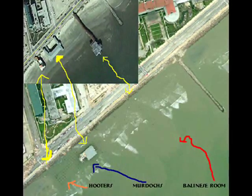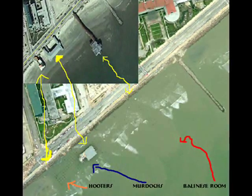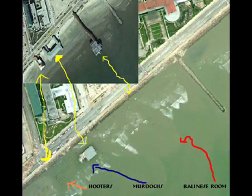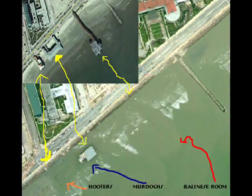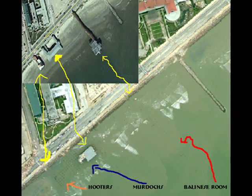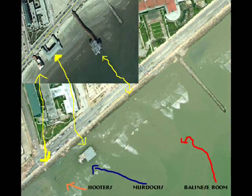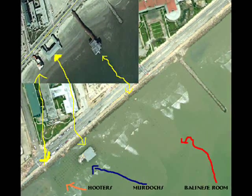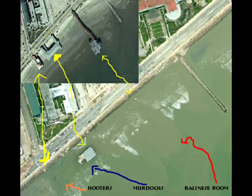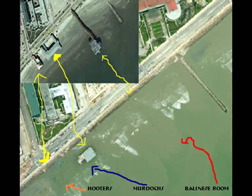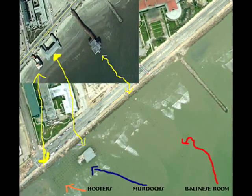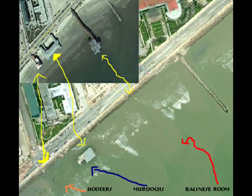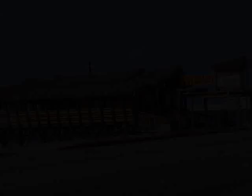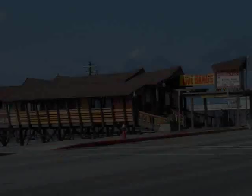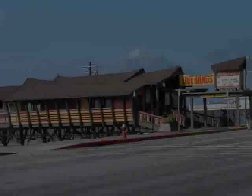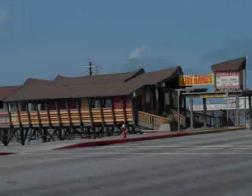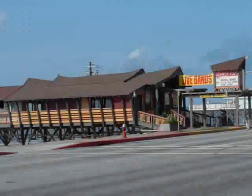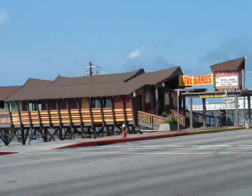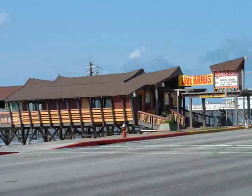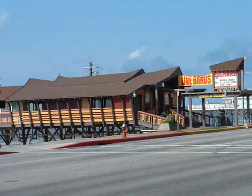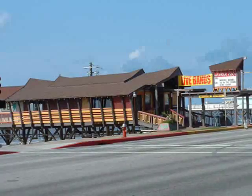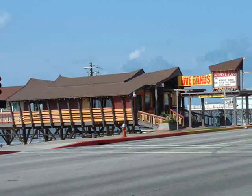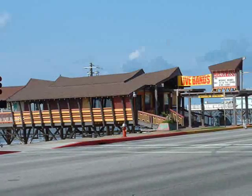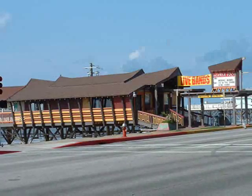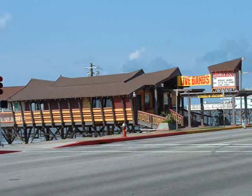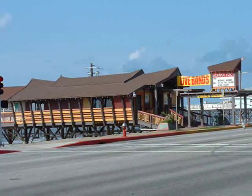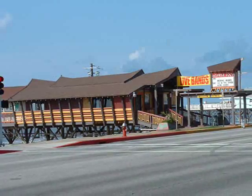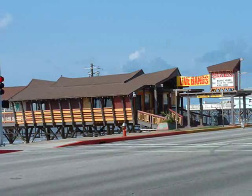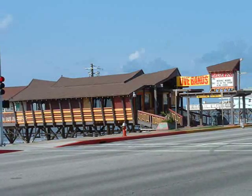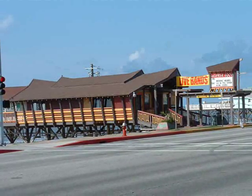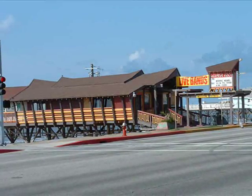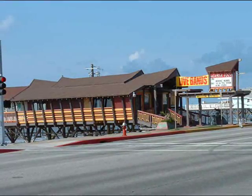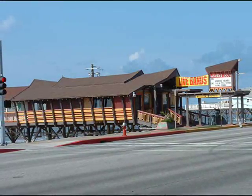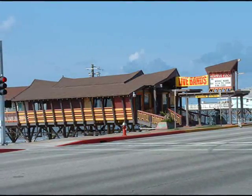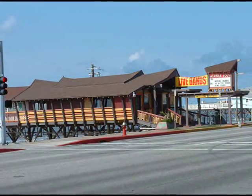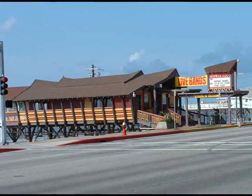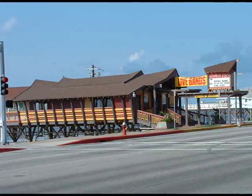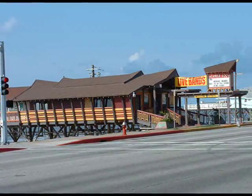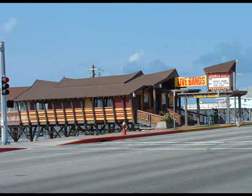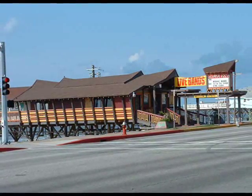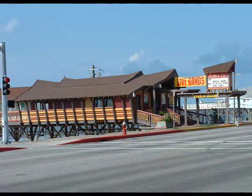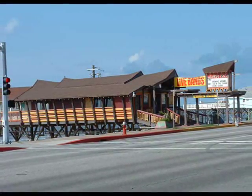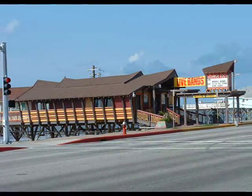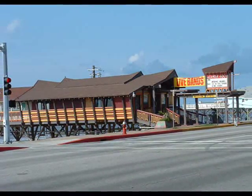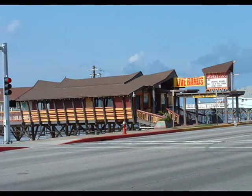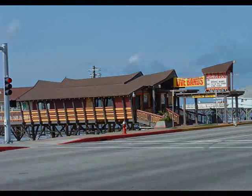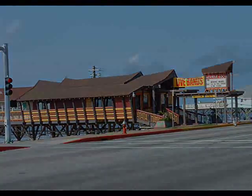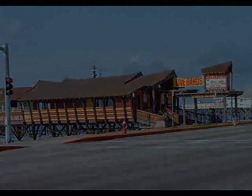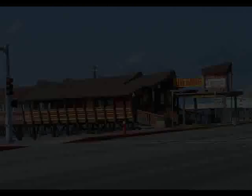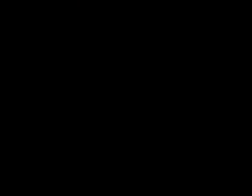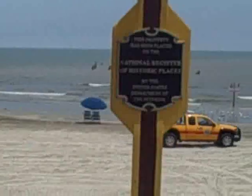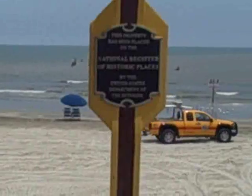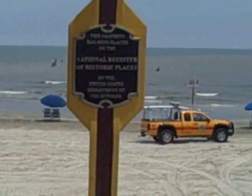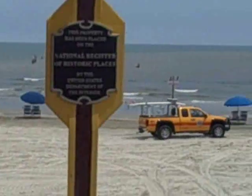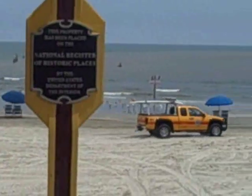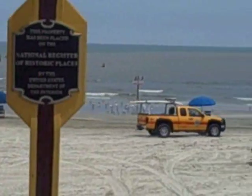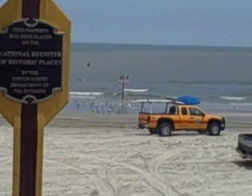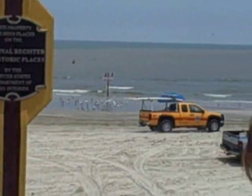I'm flying high on my red eye I'm winding down the windows